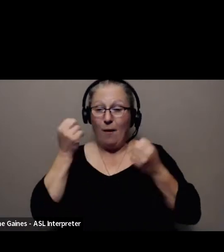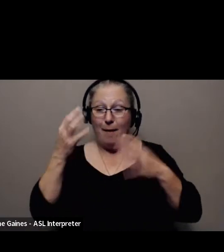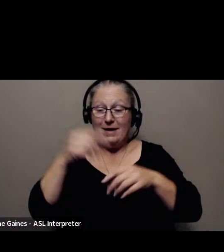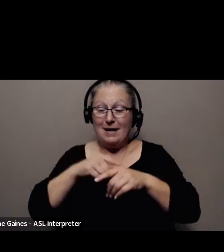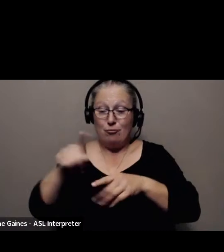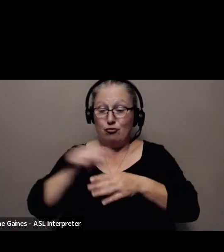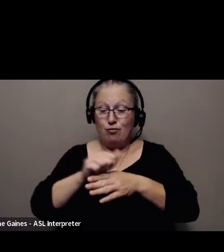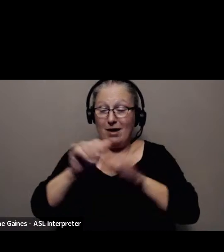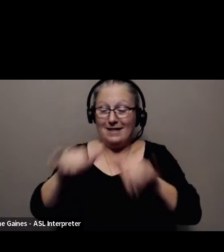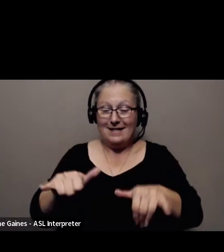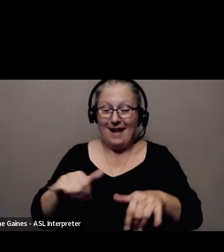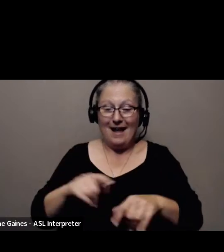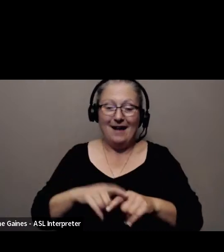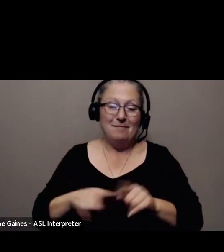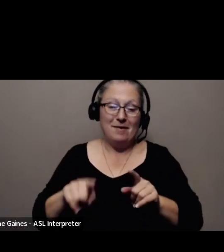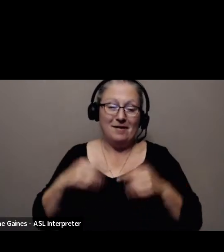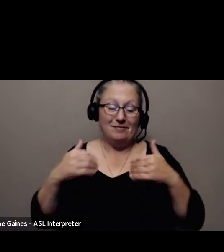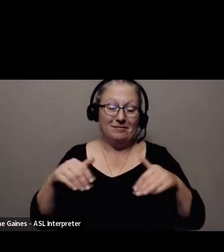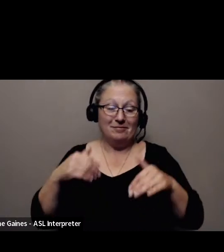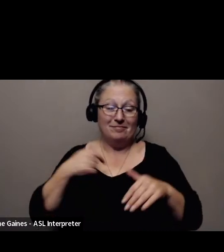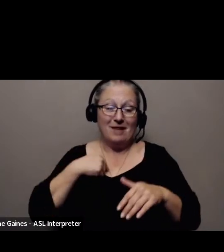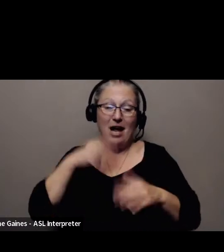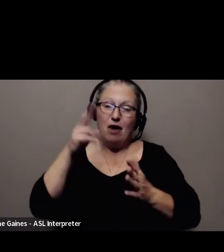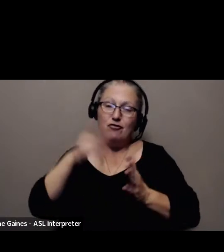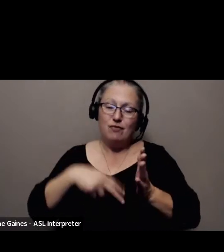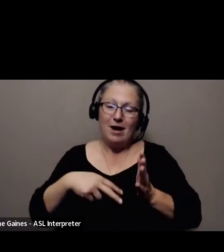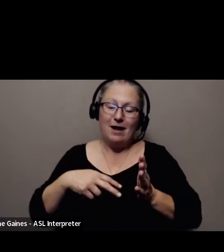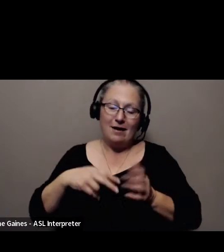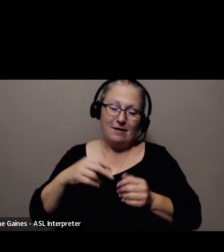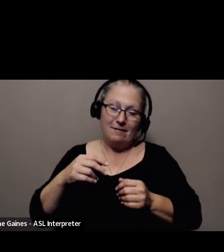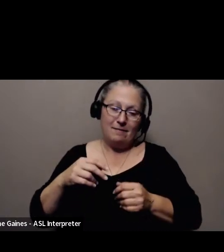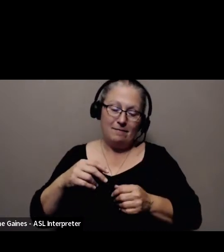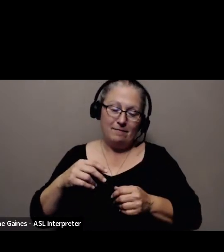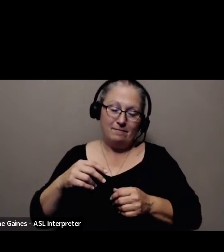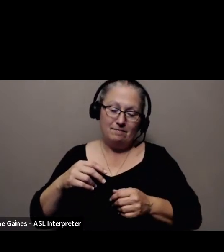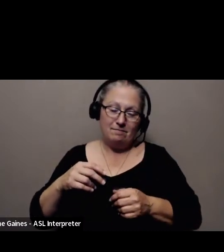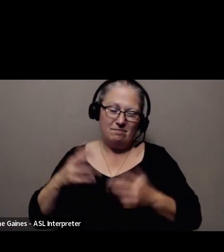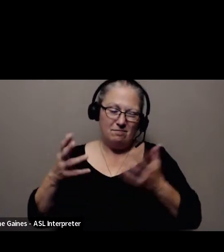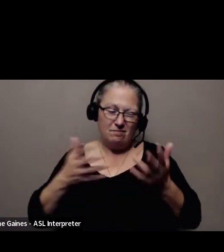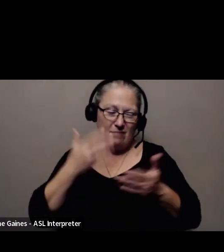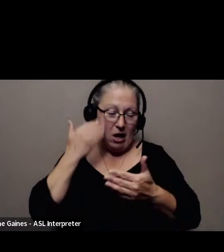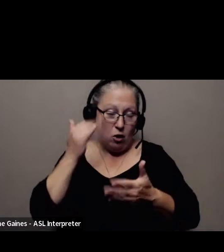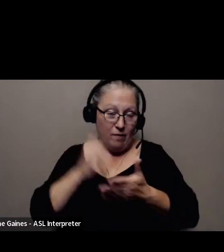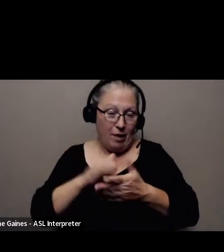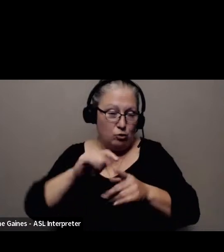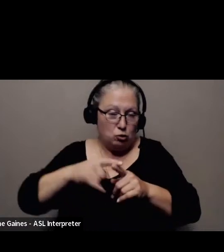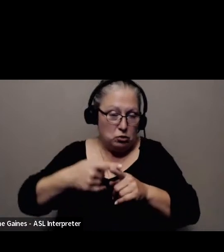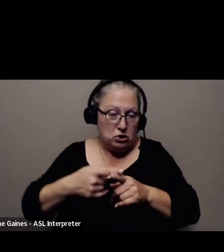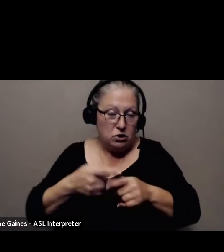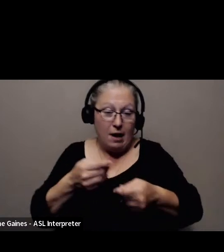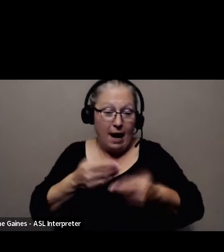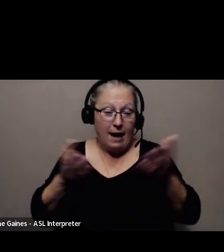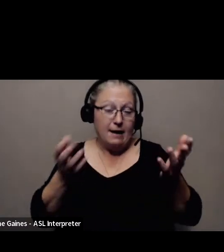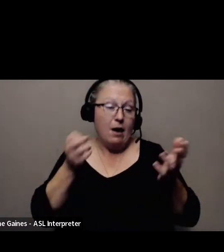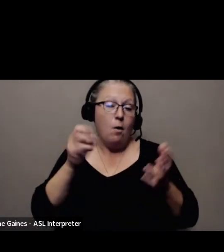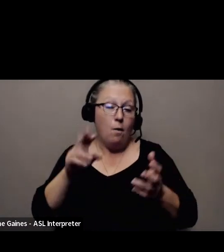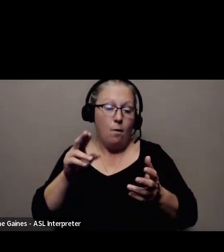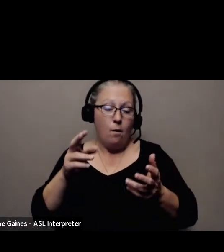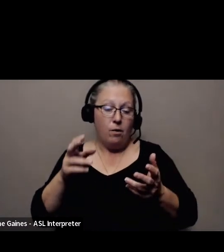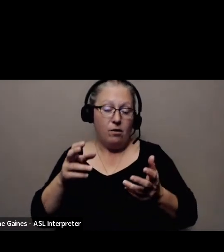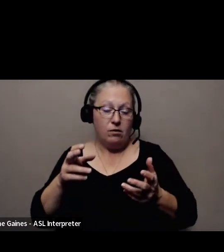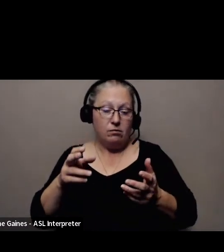that. You know, I read the, I don't know if it was the original handout or the